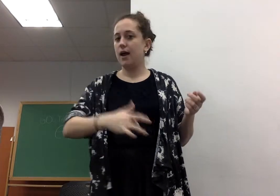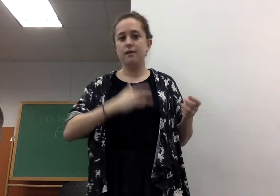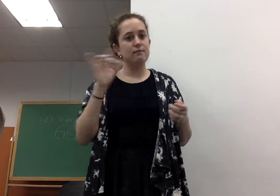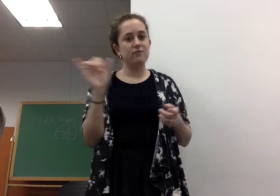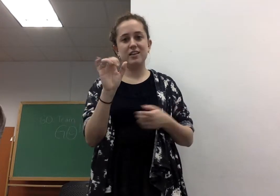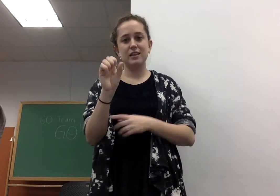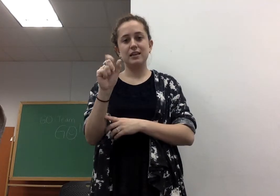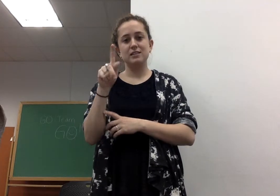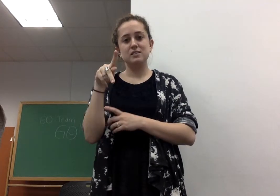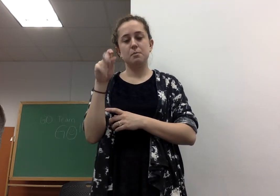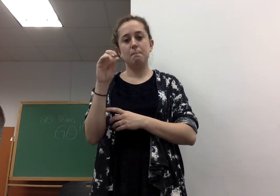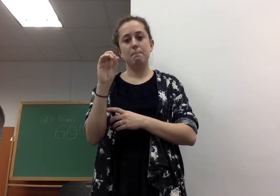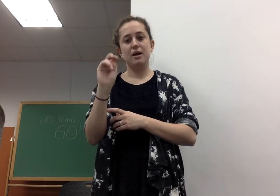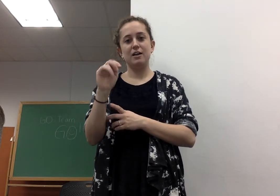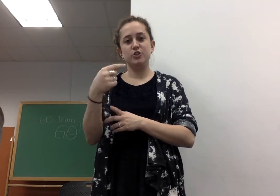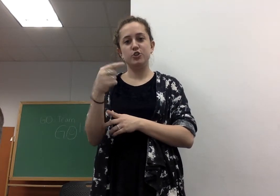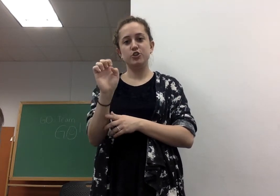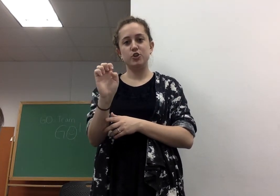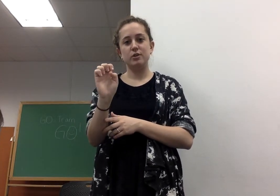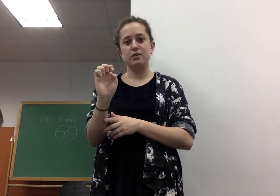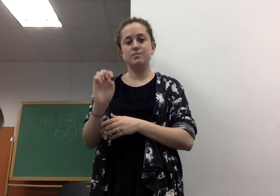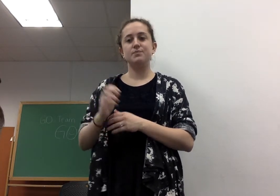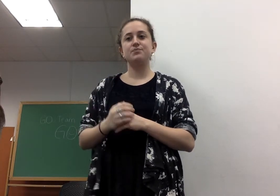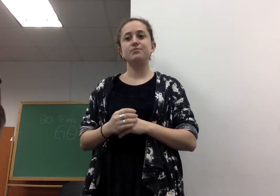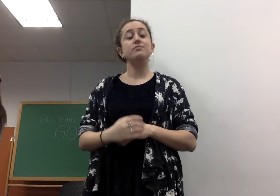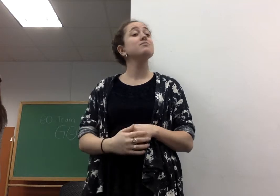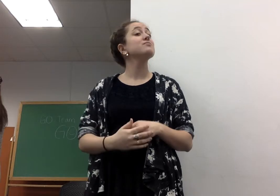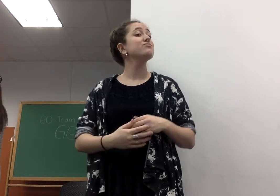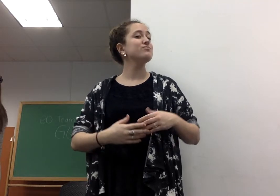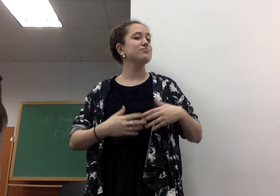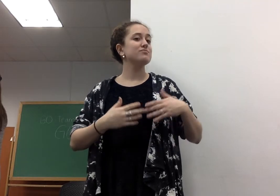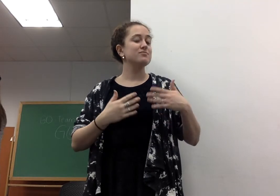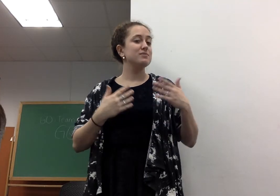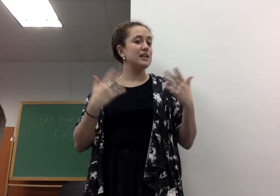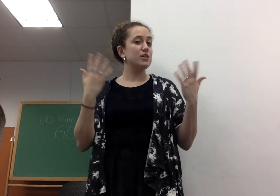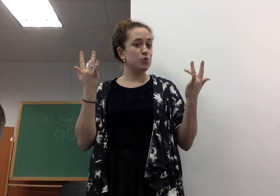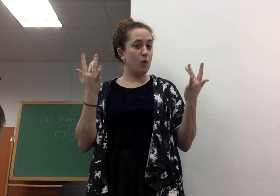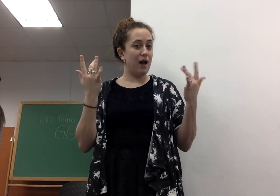See, here's why. Look at the skeletal system here. Just think about this.